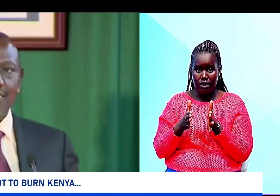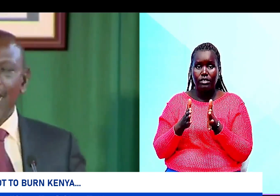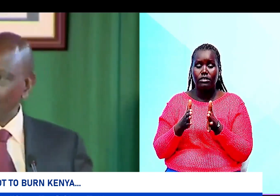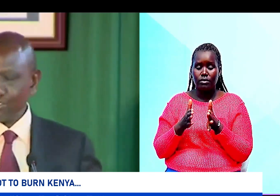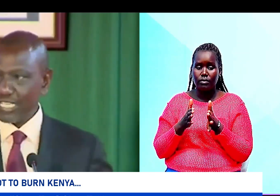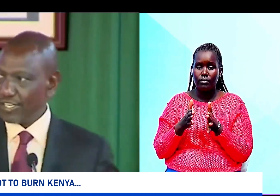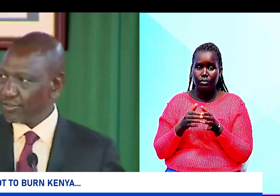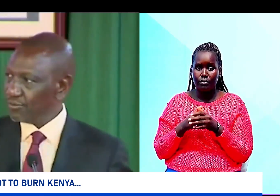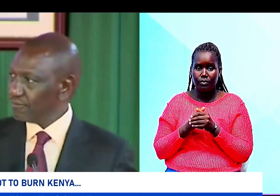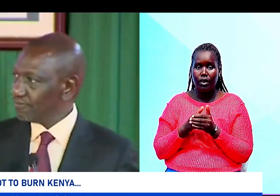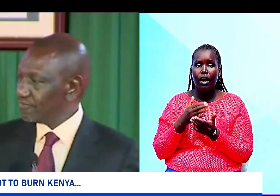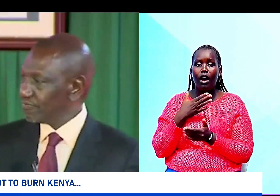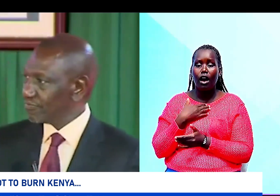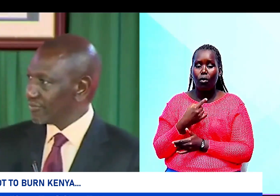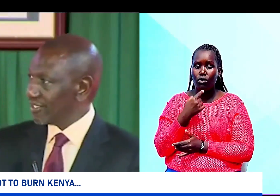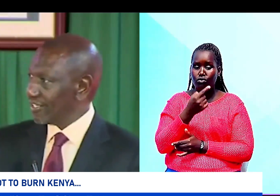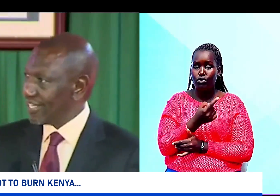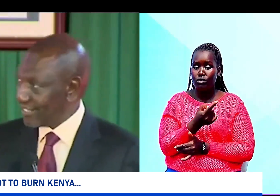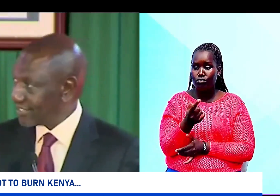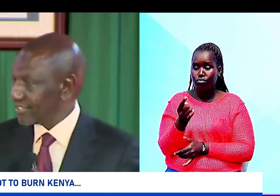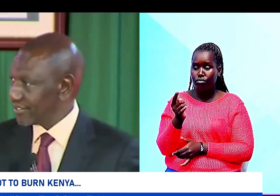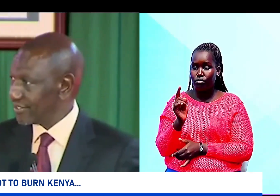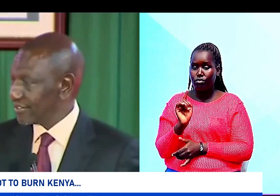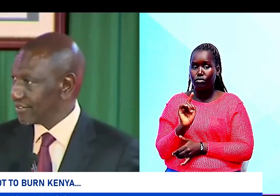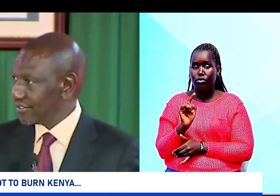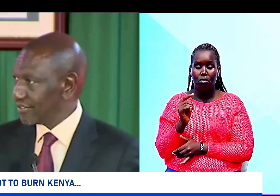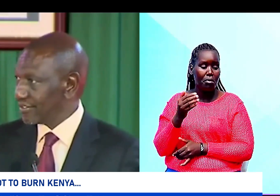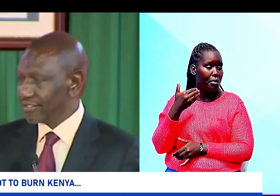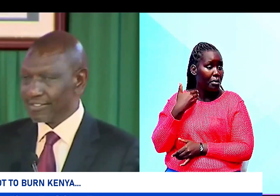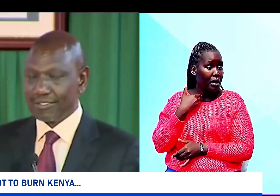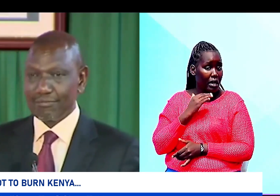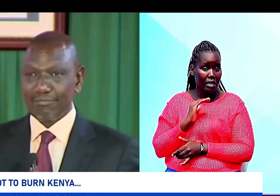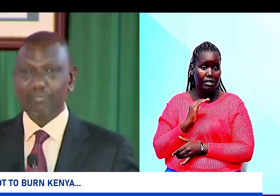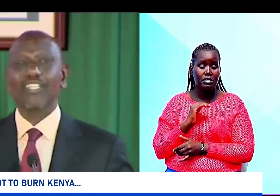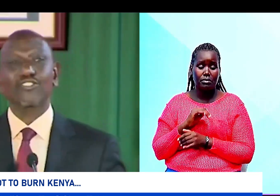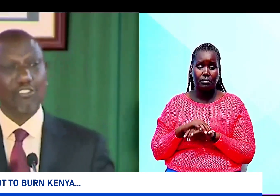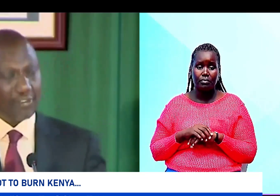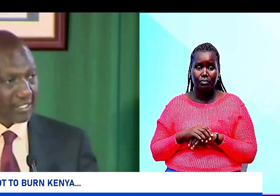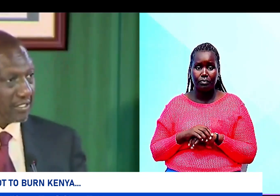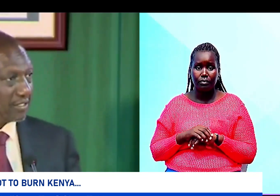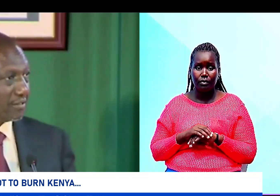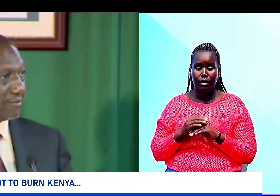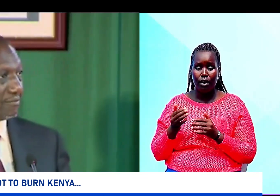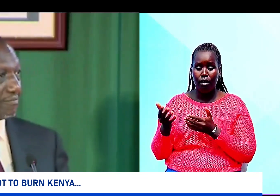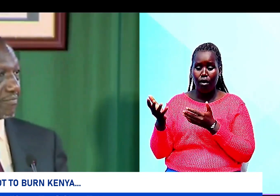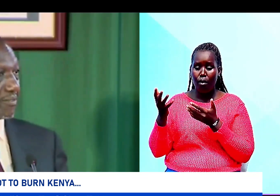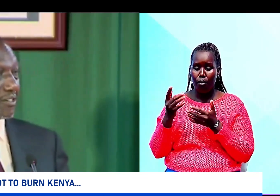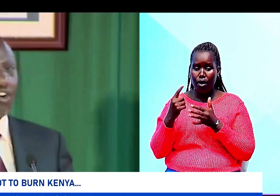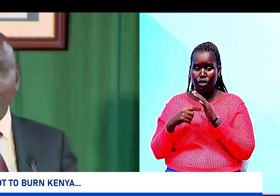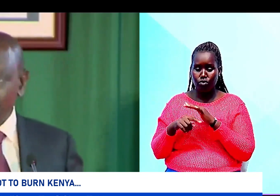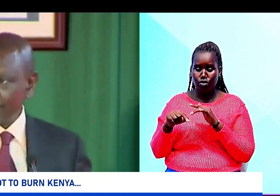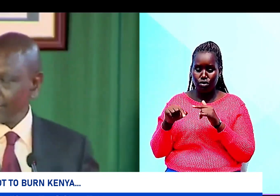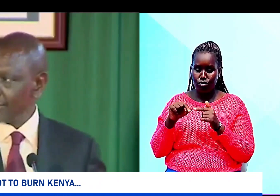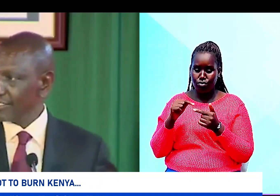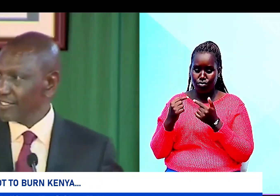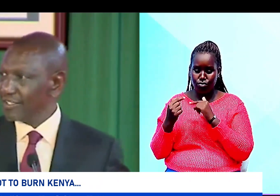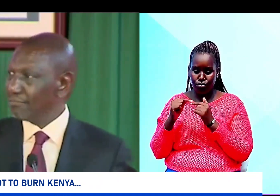I want to tell you, hate brings conflict. Conflict